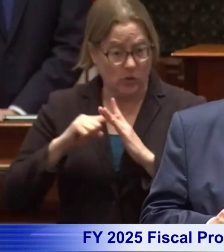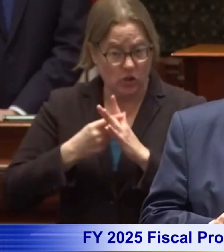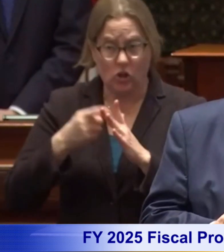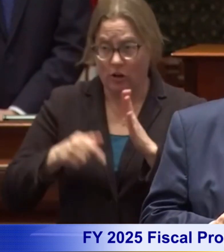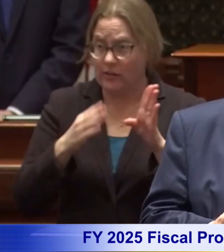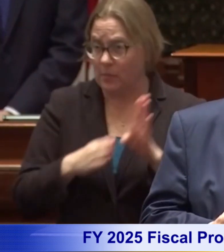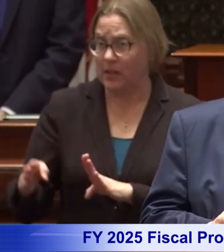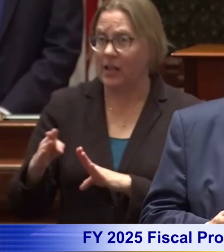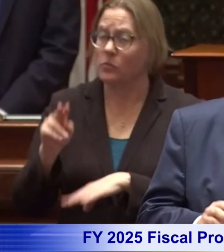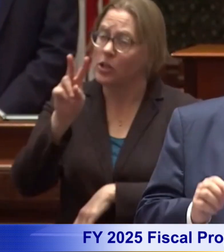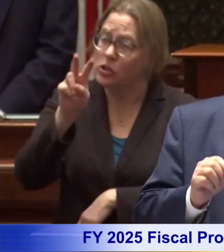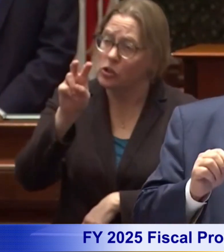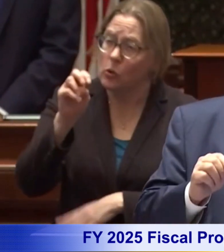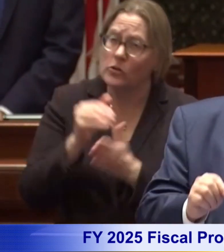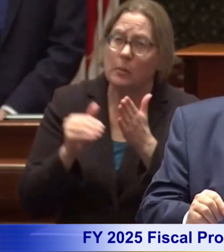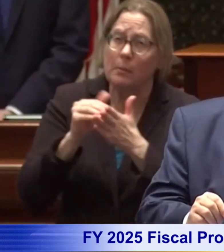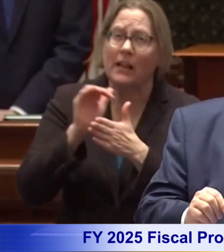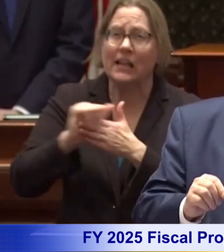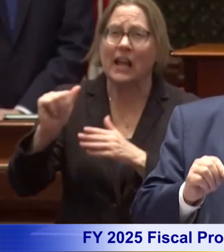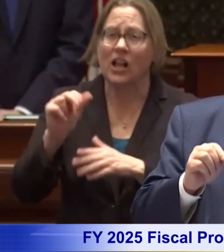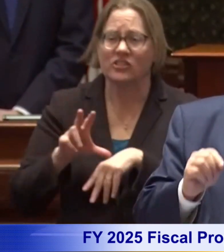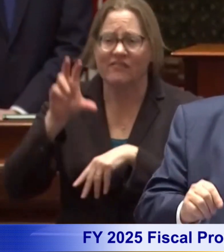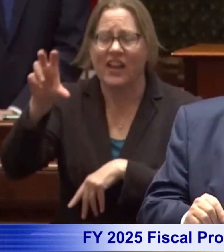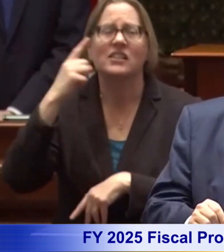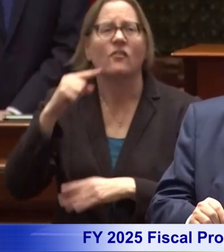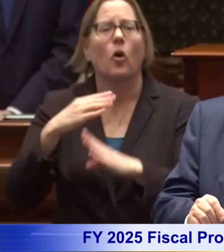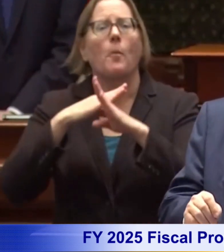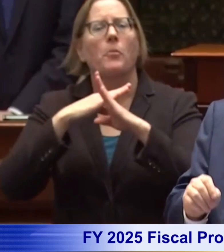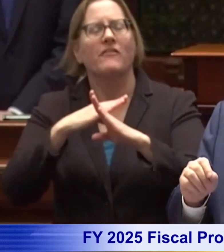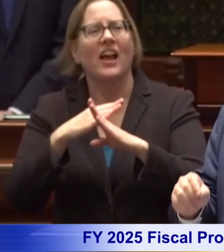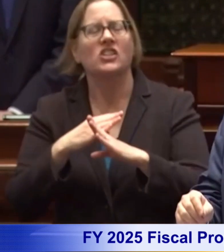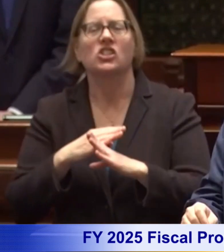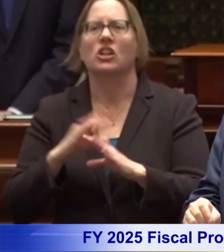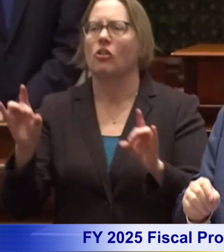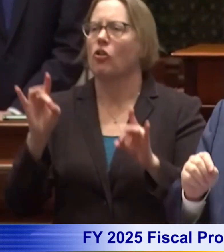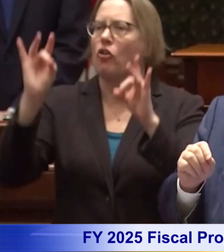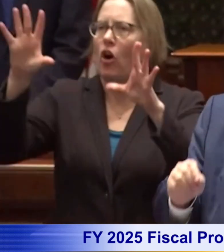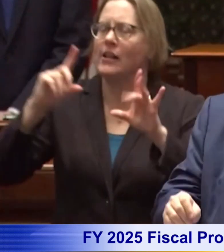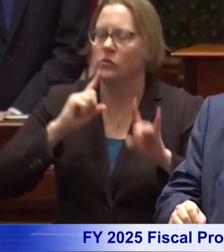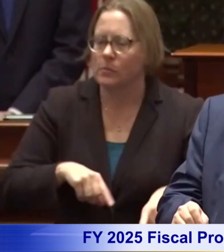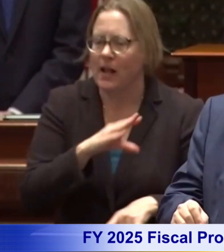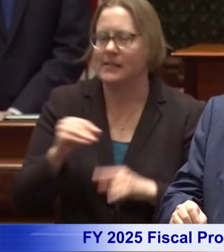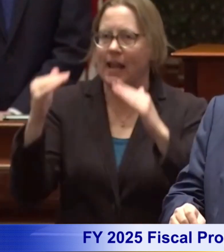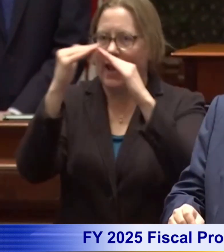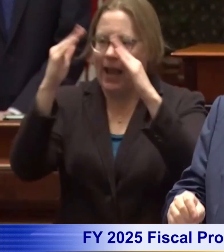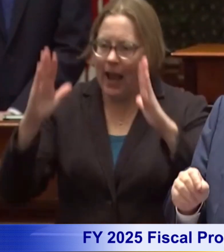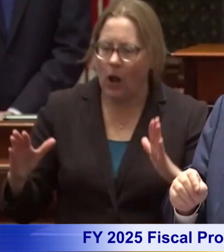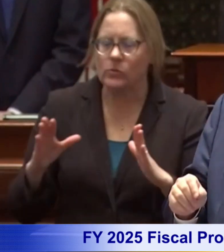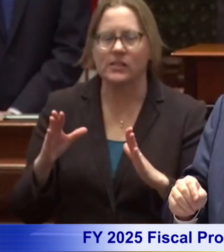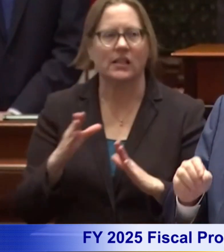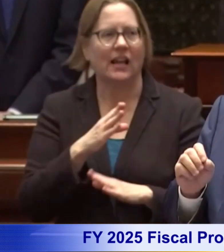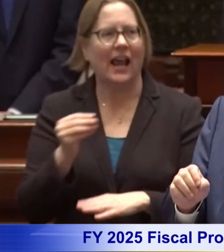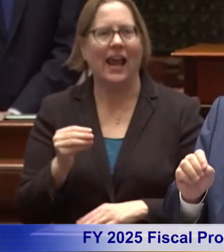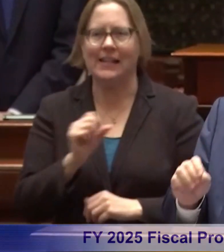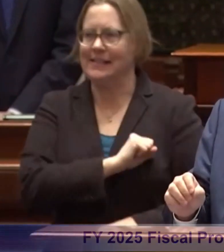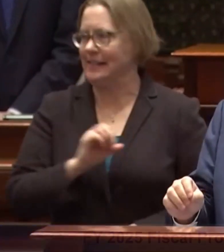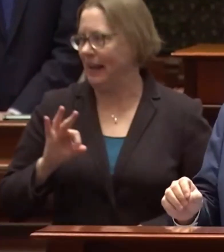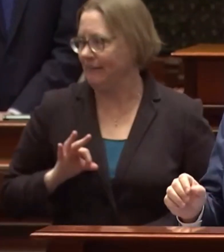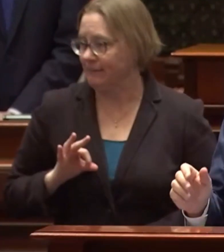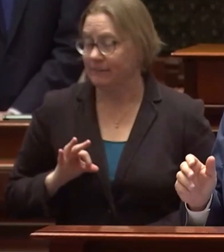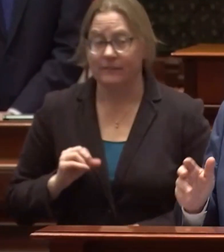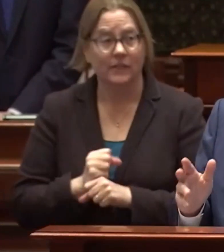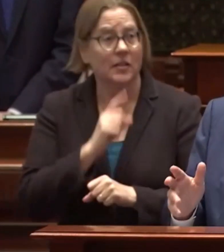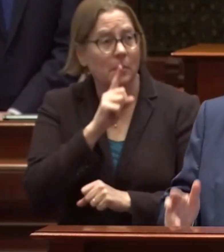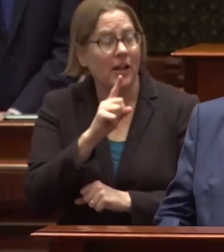investing $200 million into prevention, crisis response, housing units, and staffing to ensure that every